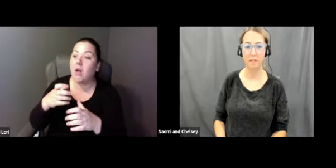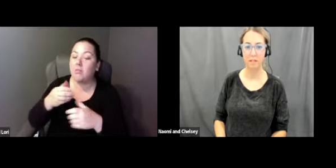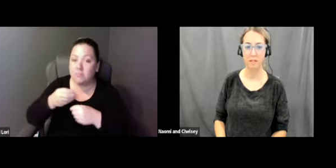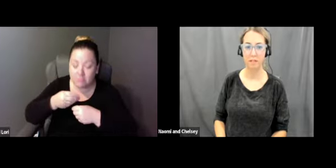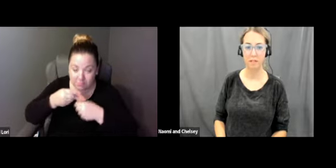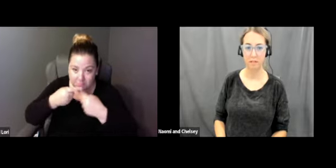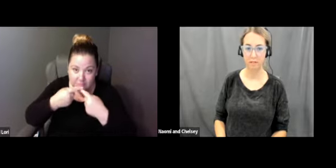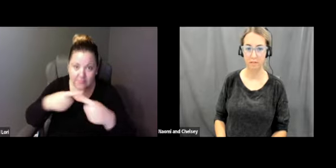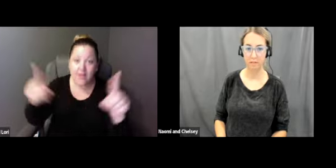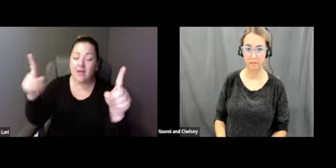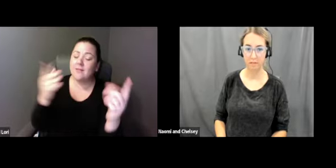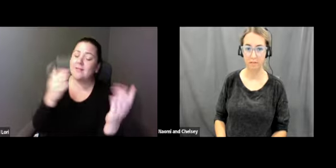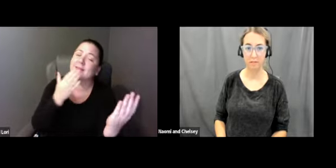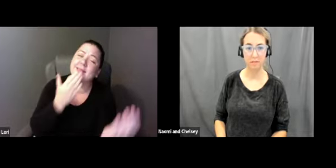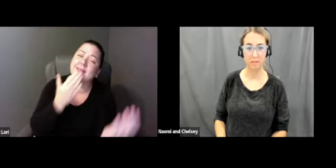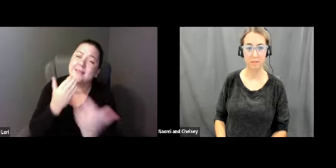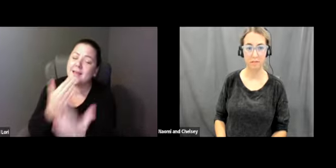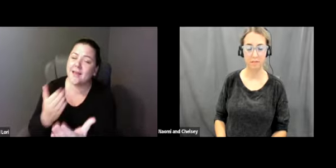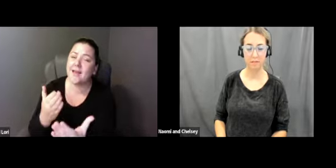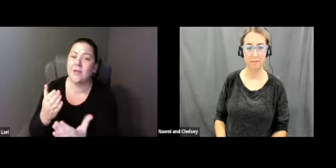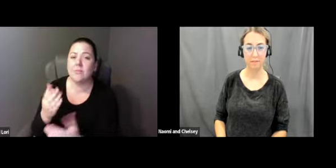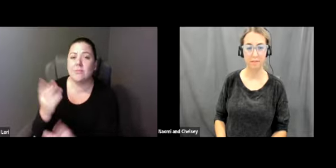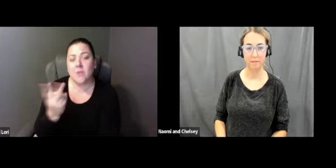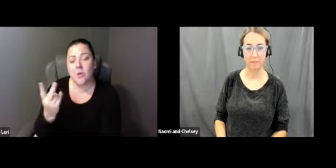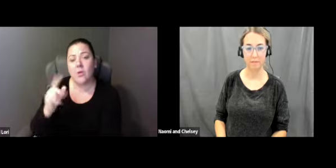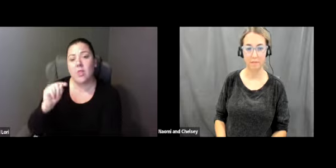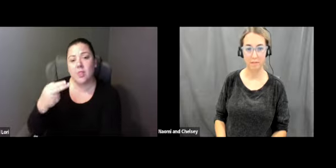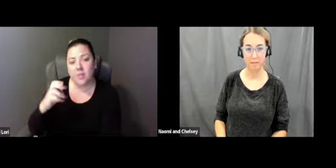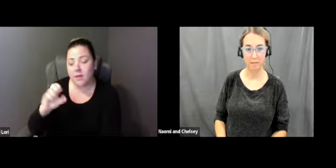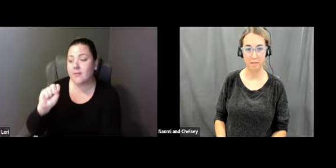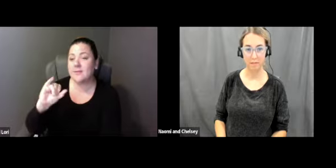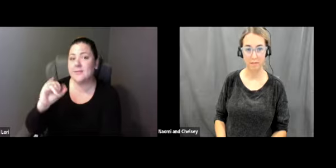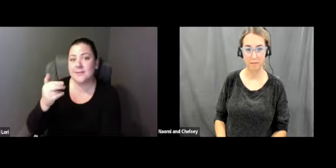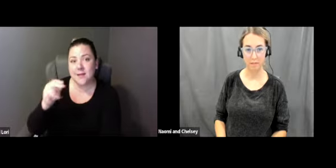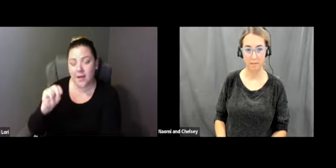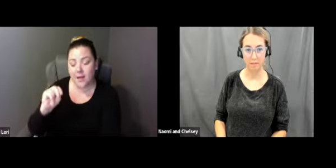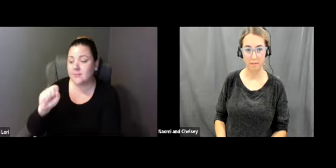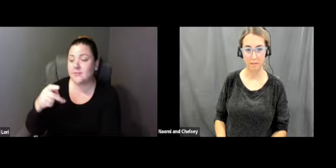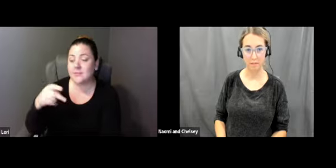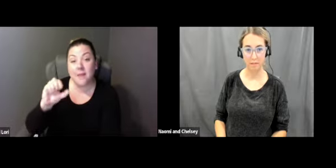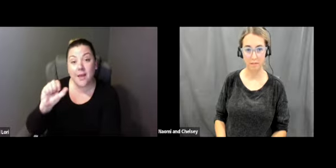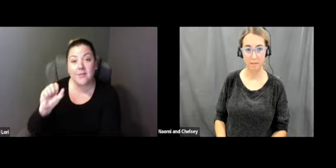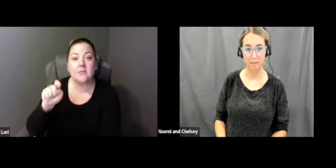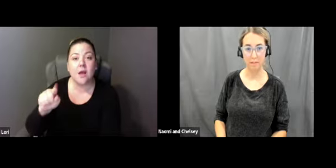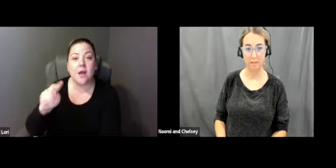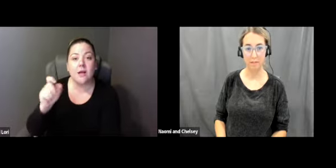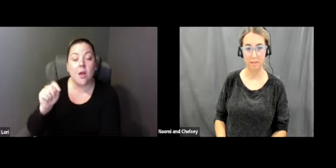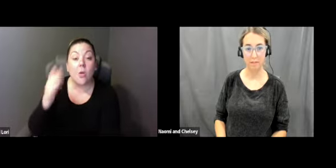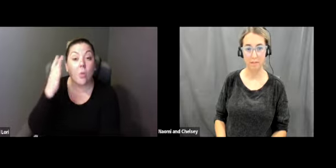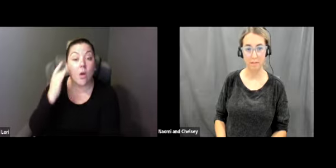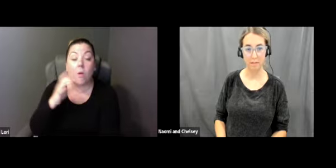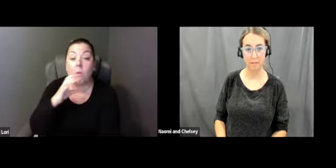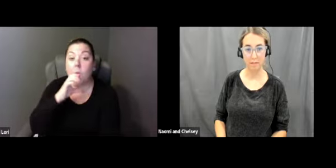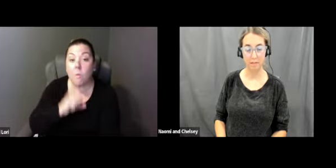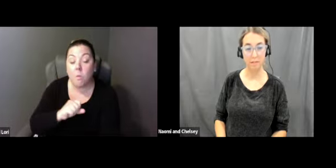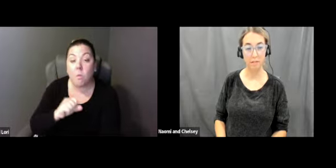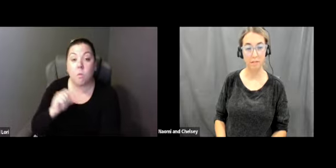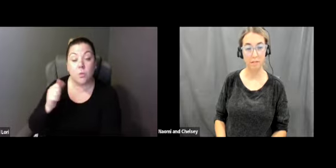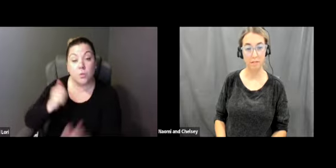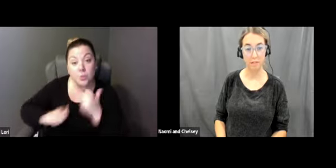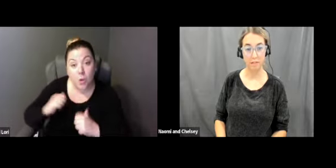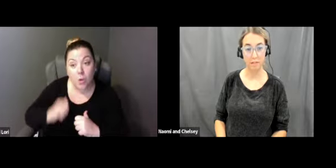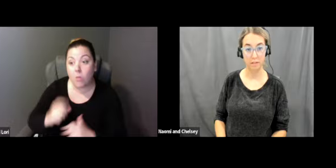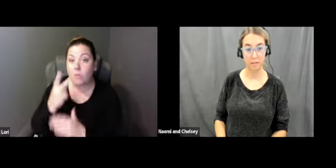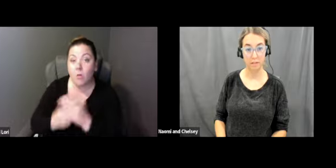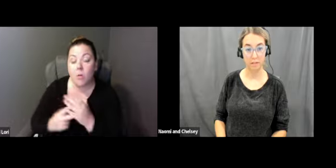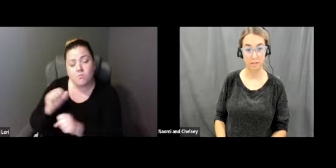Sound Space because they have been interpreting previous episodes of the Satisfaction Factor in ASL, and